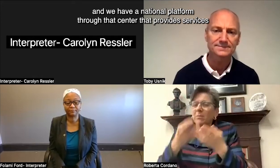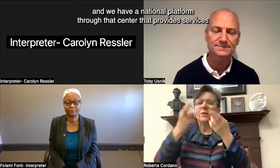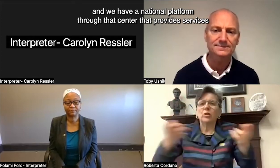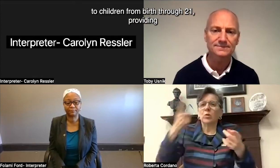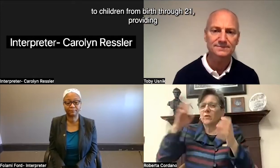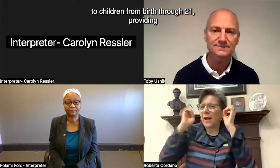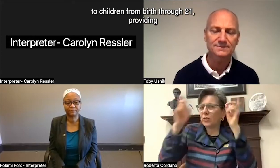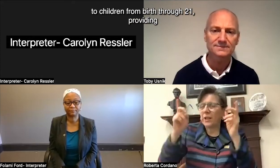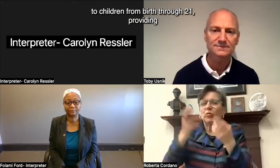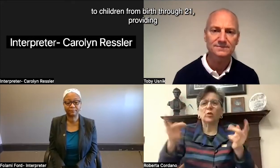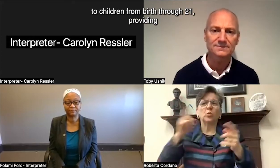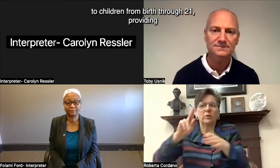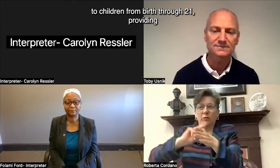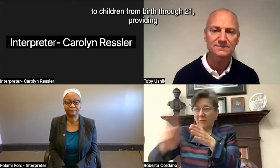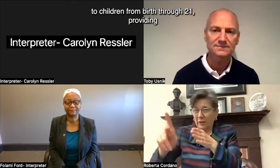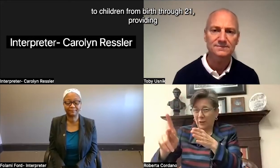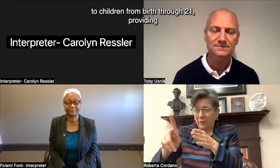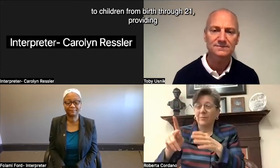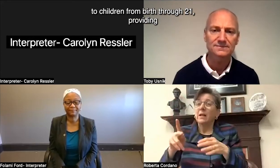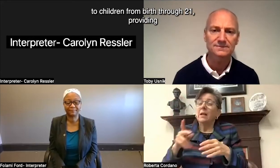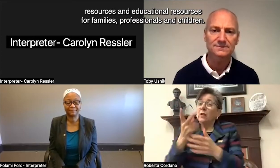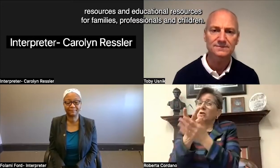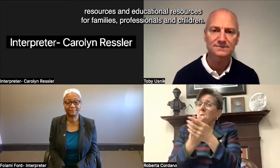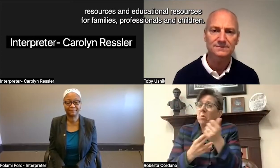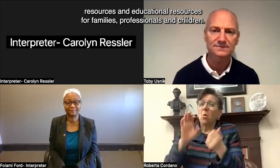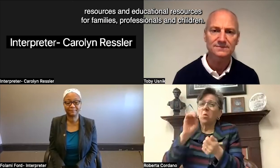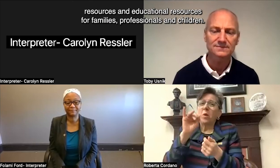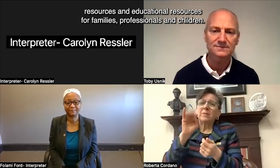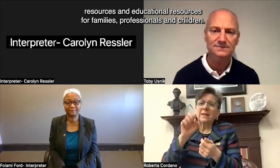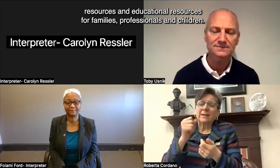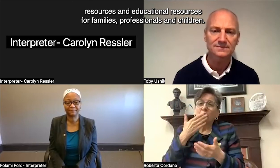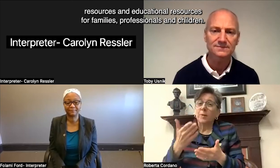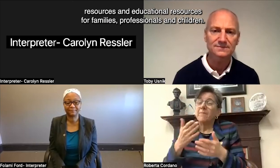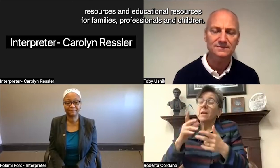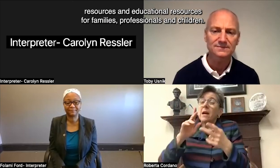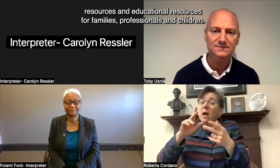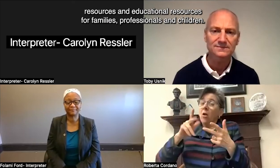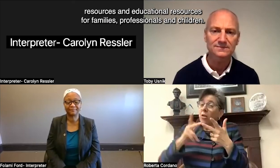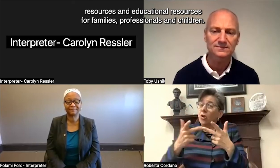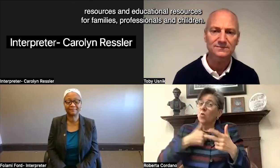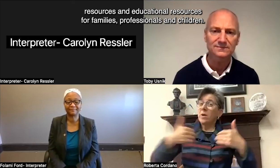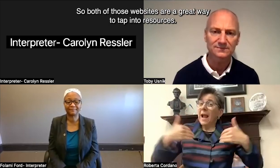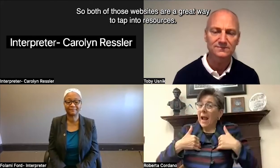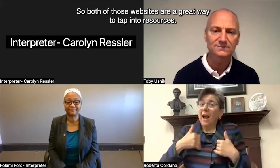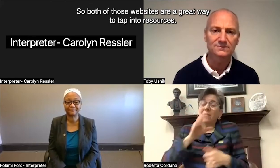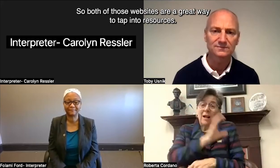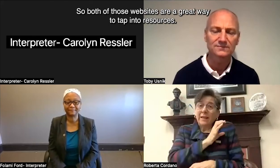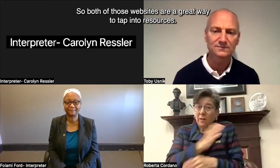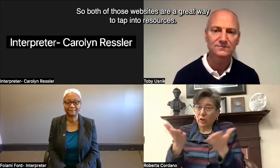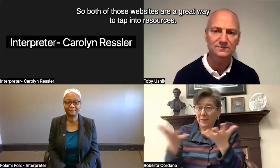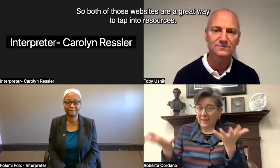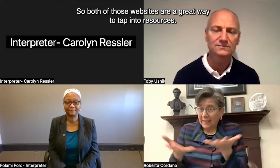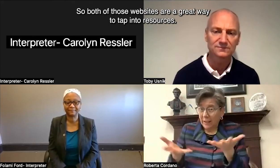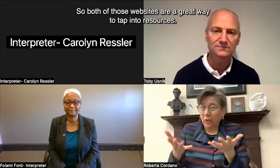from birth to 21, providing resources and educational resources for families, professionals, and children. So, both of those websites are a great way to